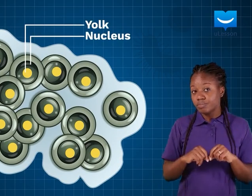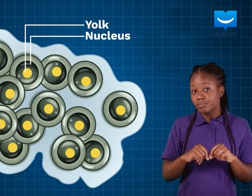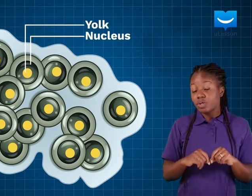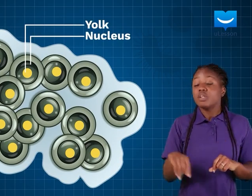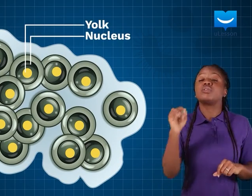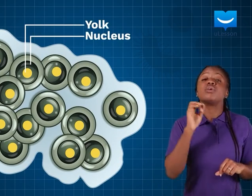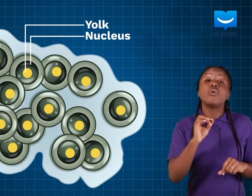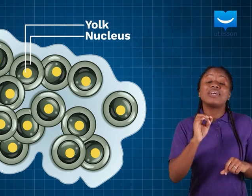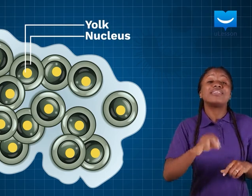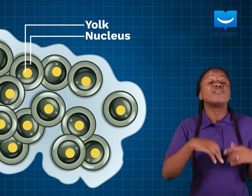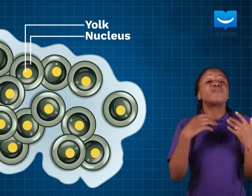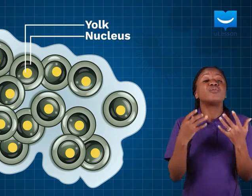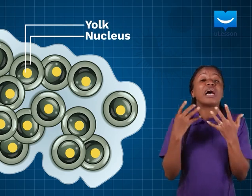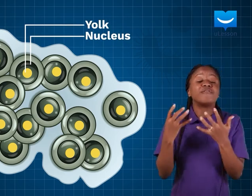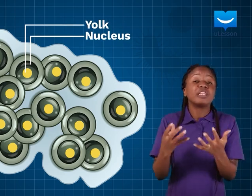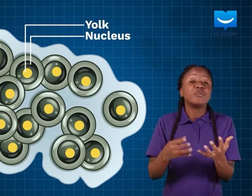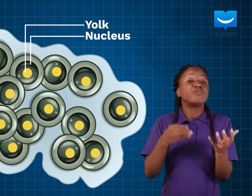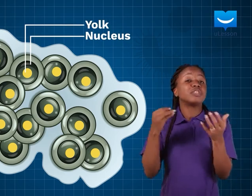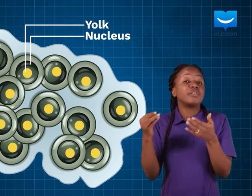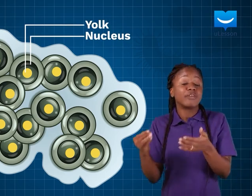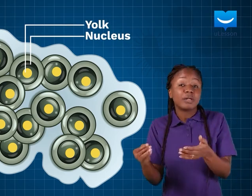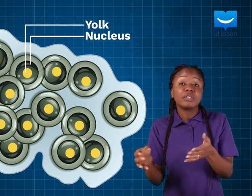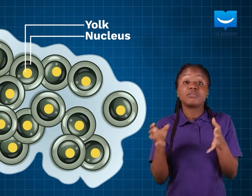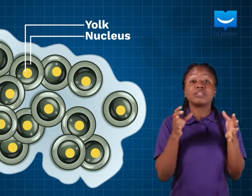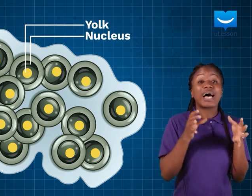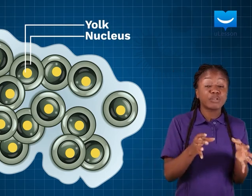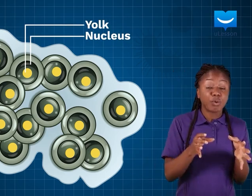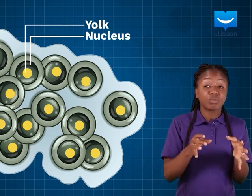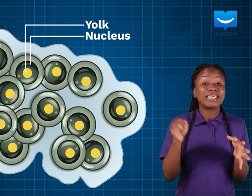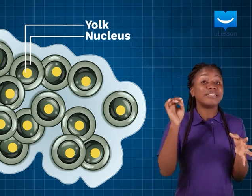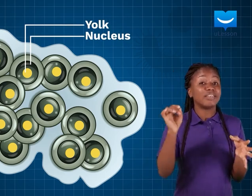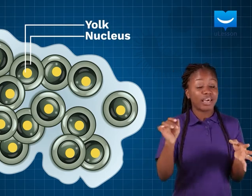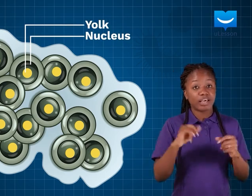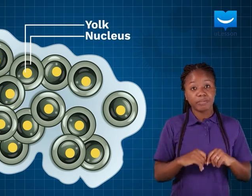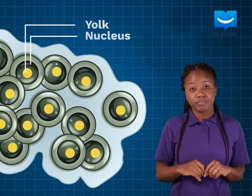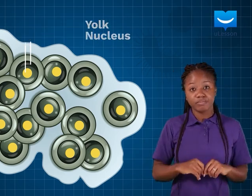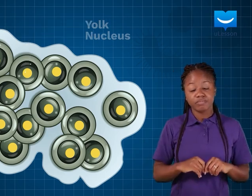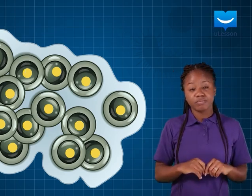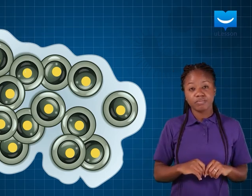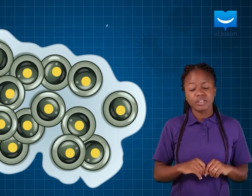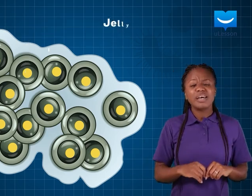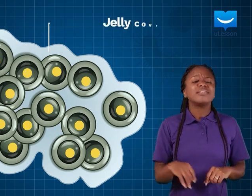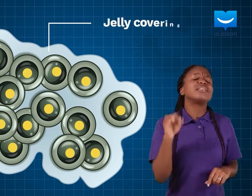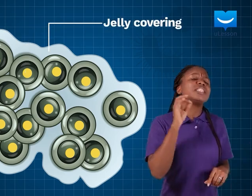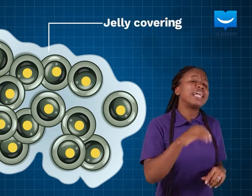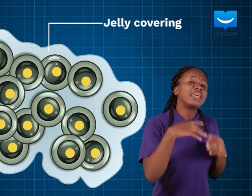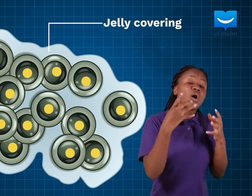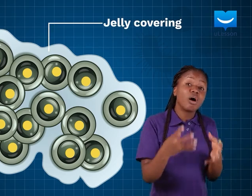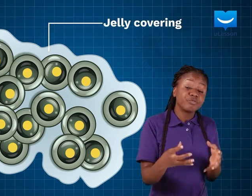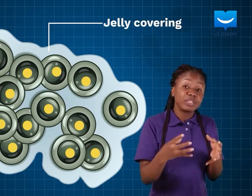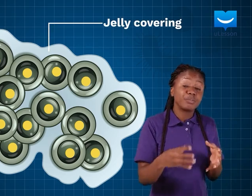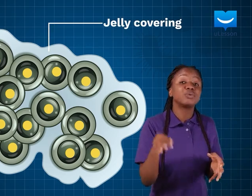yolk. The yolk is the food available for the development of the tadpole in the egg. The